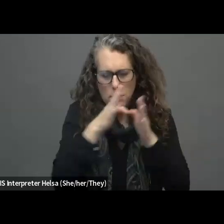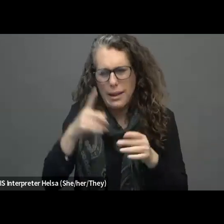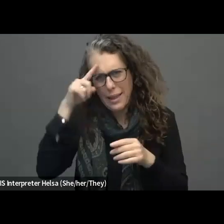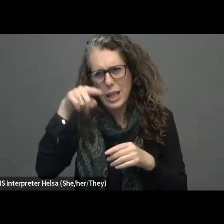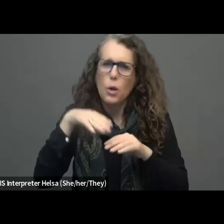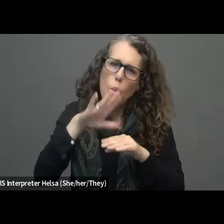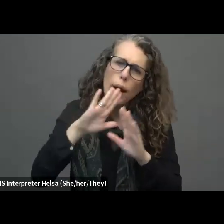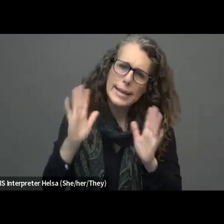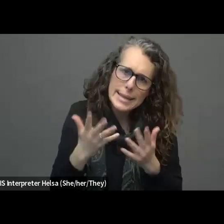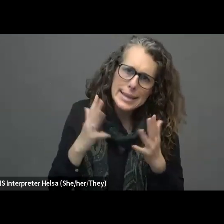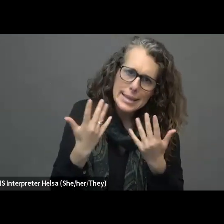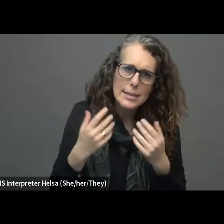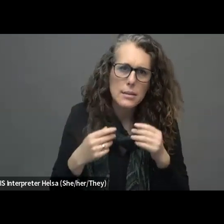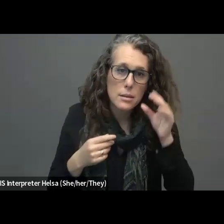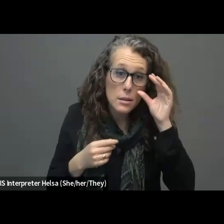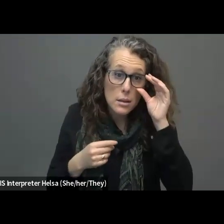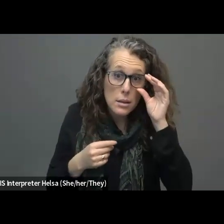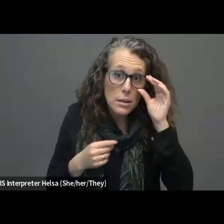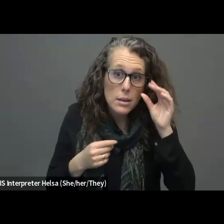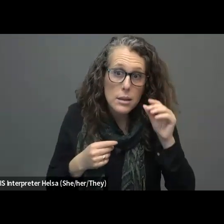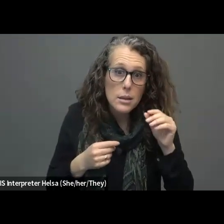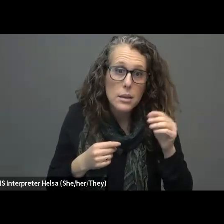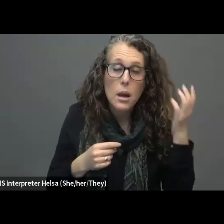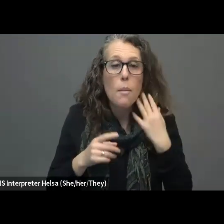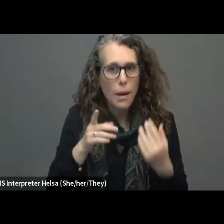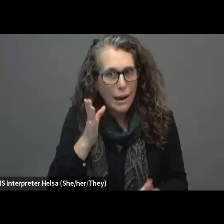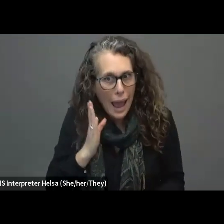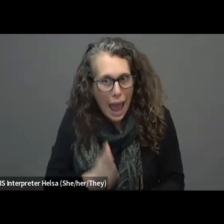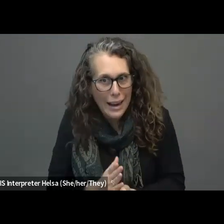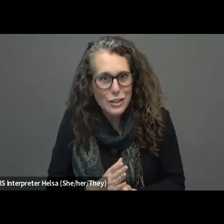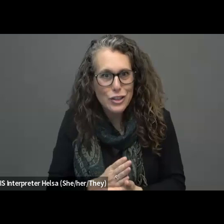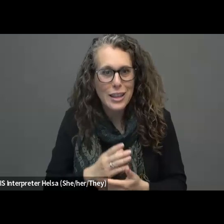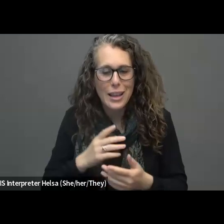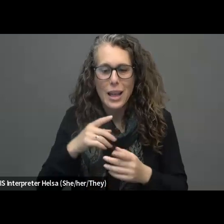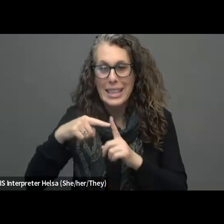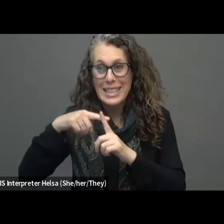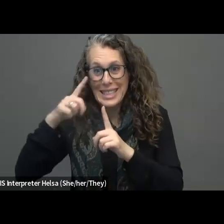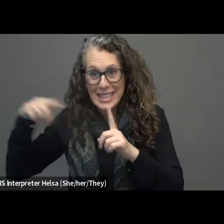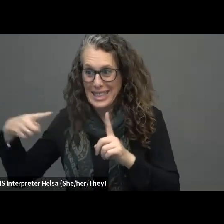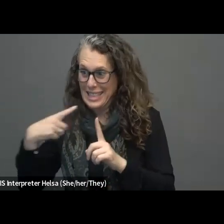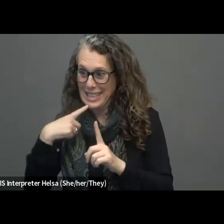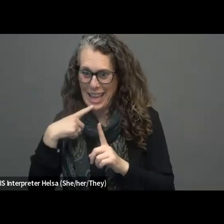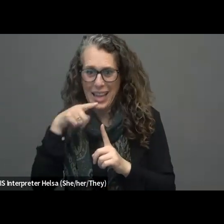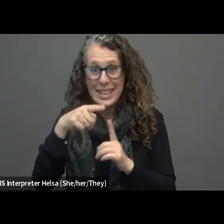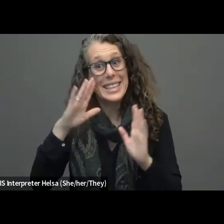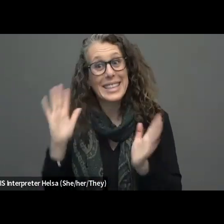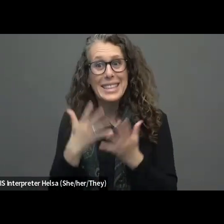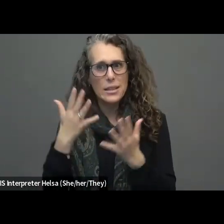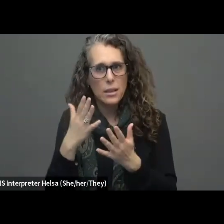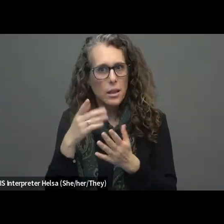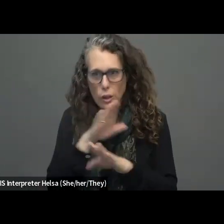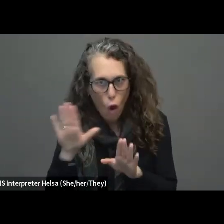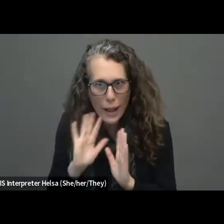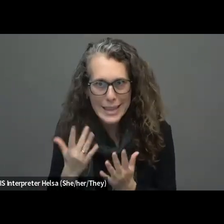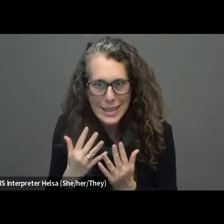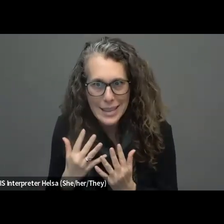And those where we thought they are easy actually are in statistical terms are more complex. But that's just not